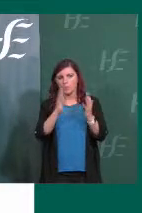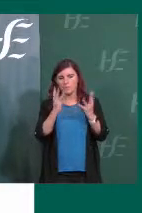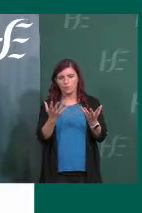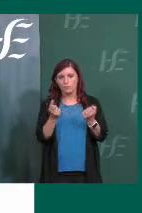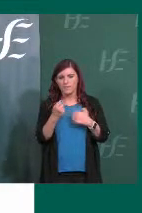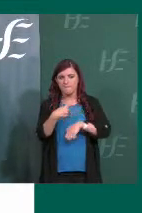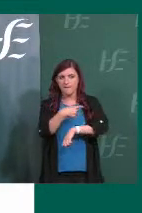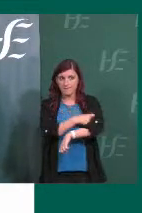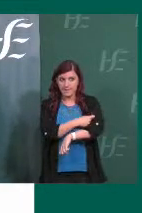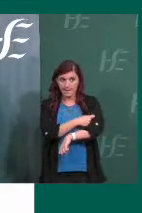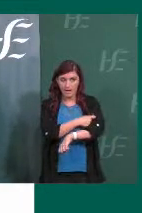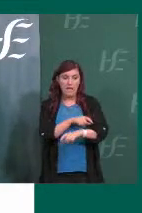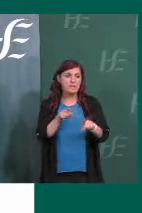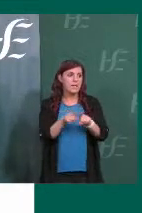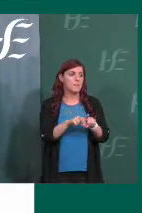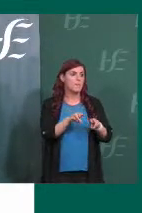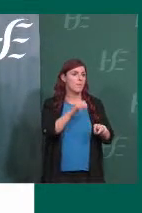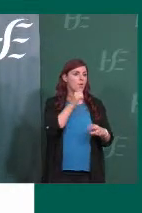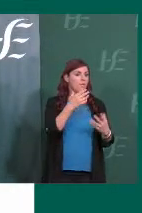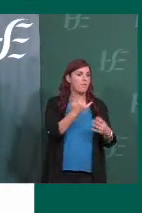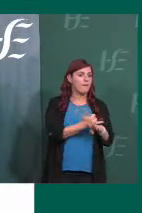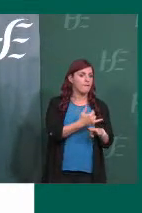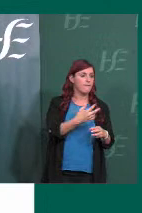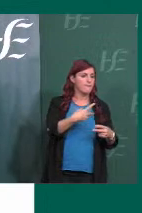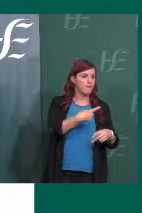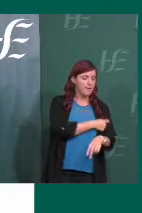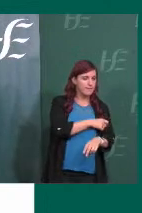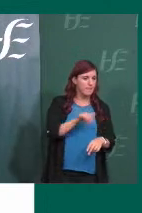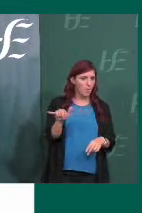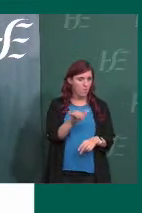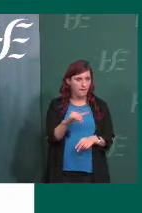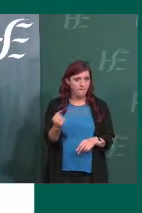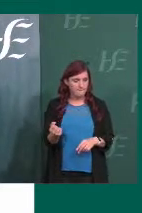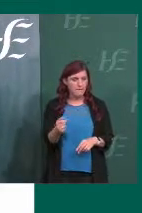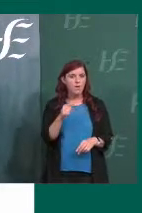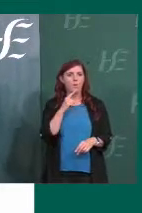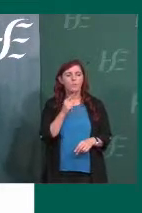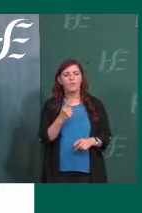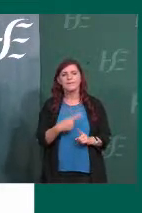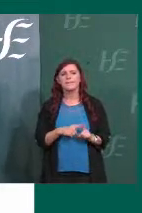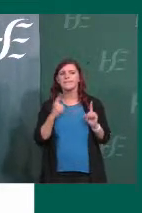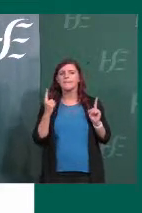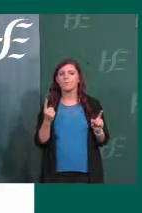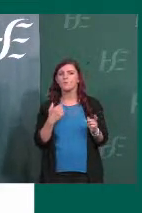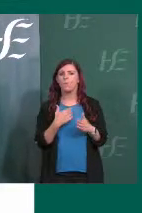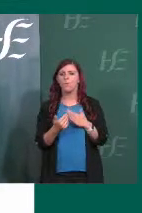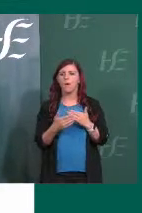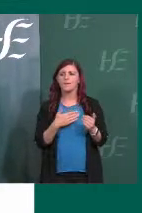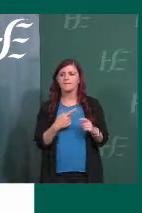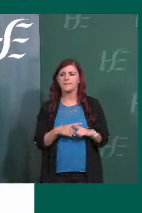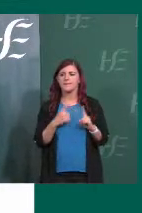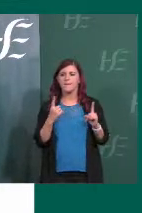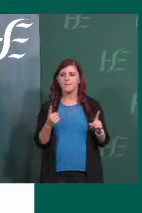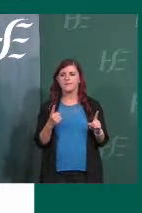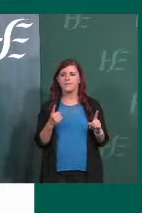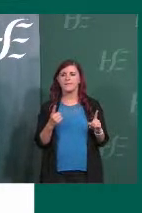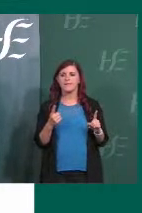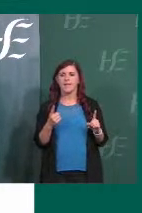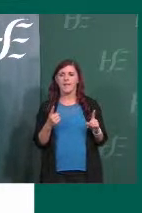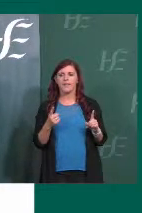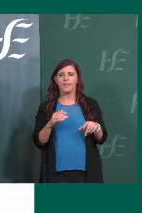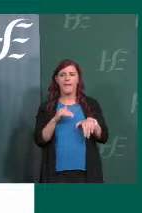well as in unvaccinated. The difference is in the impact that we see on people who are vaccinated